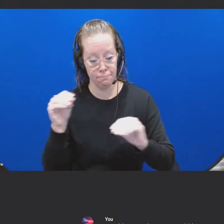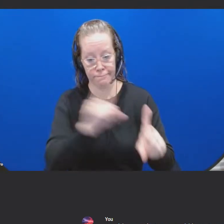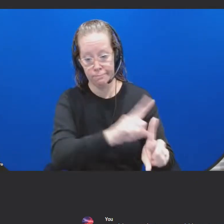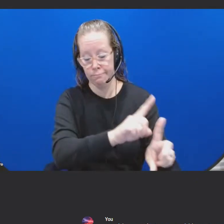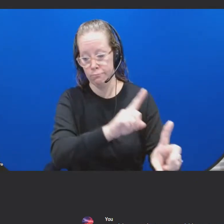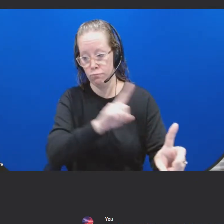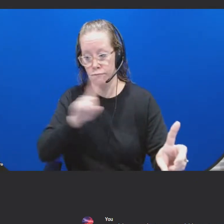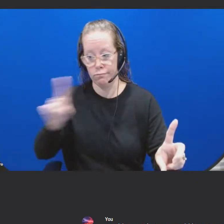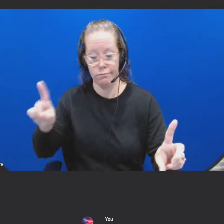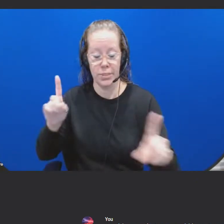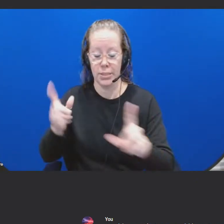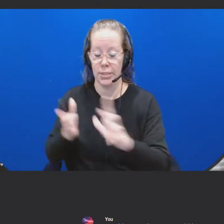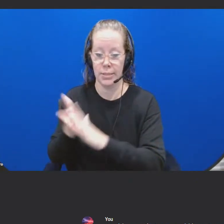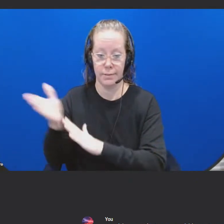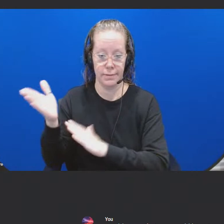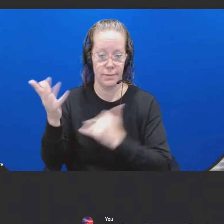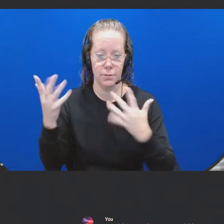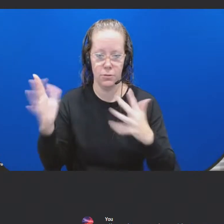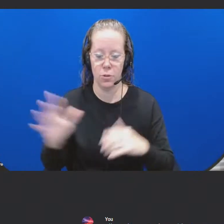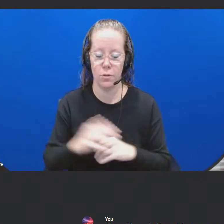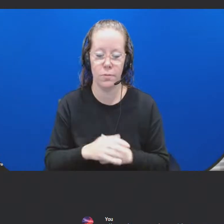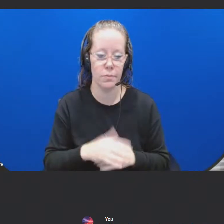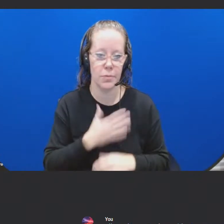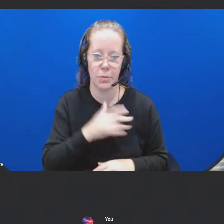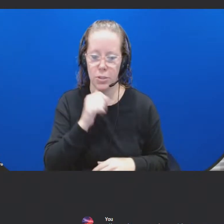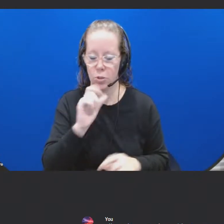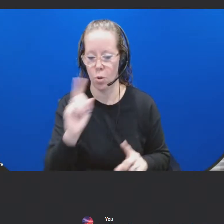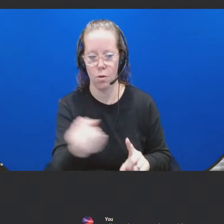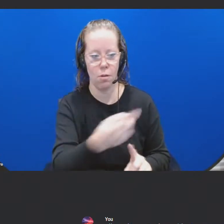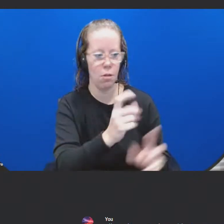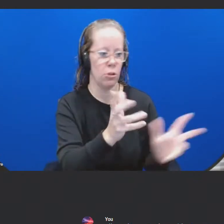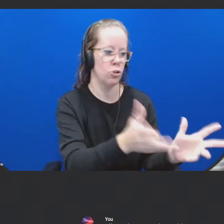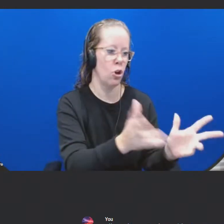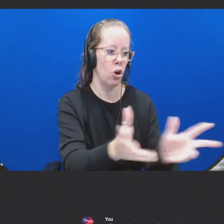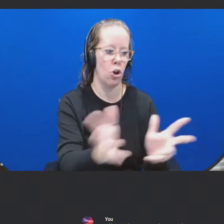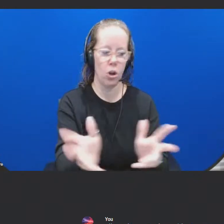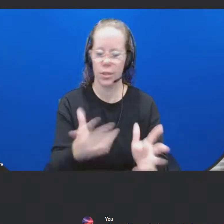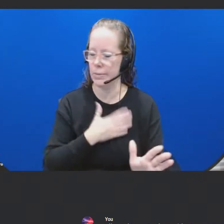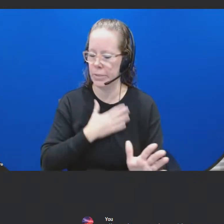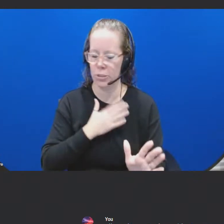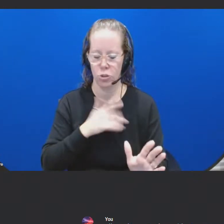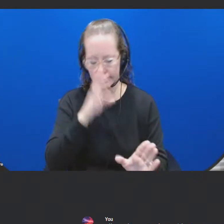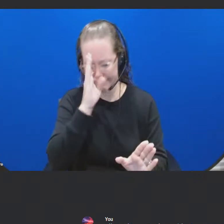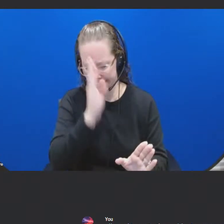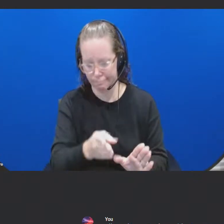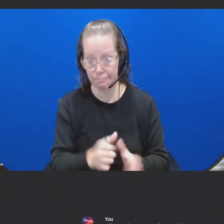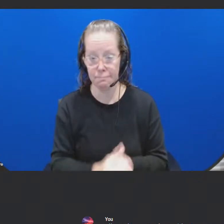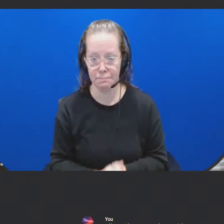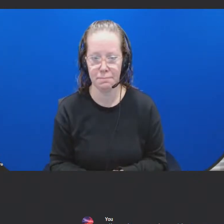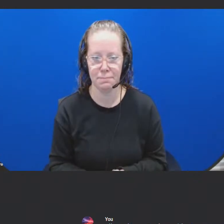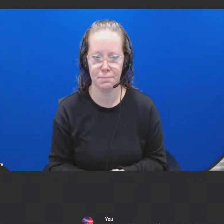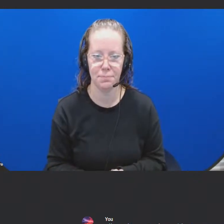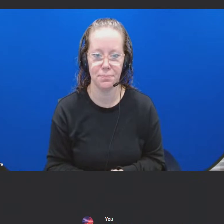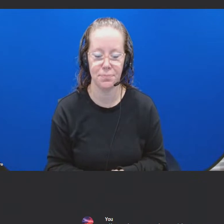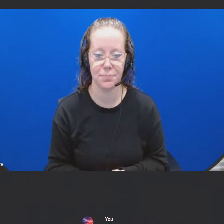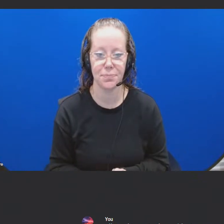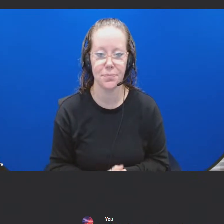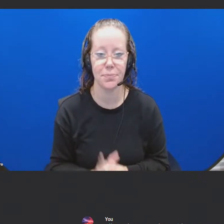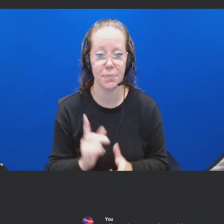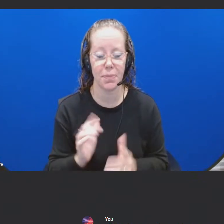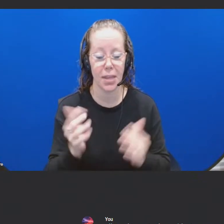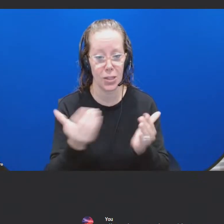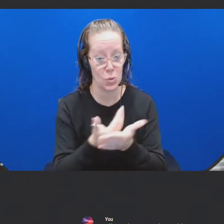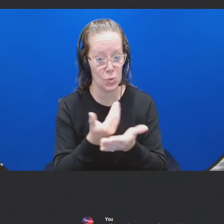building and don't stop by and talk to other people. So that's new.